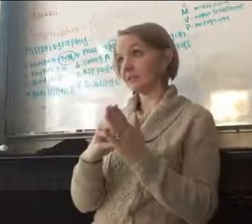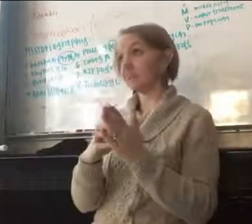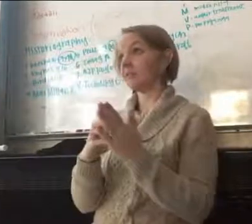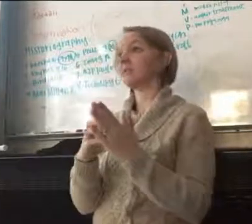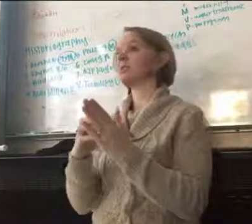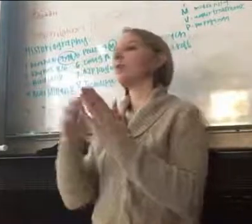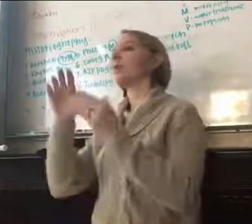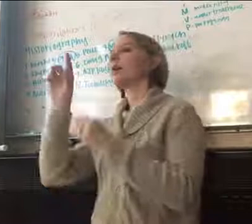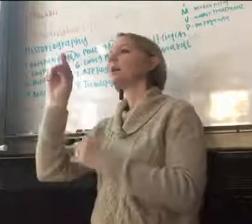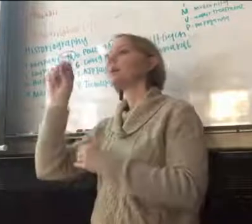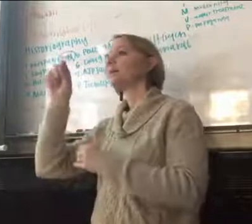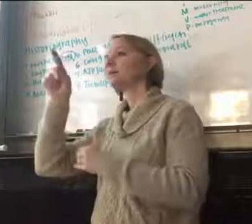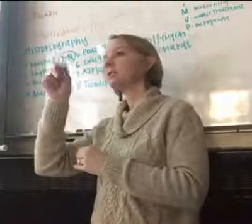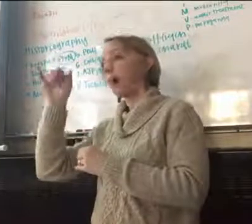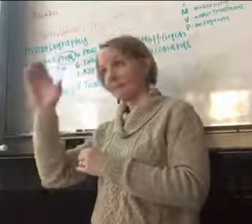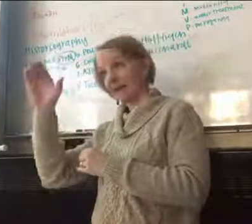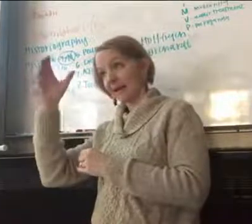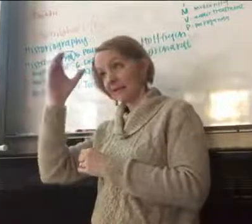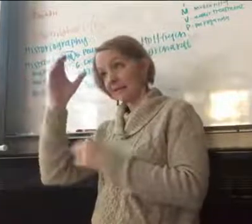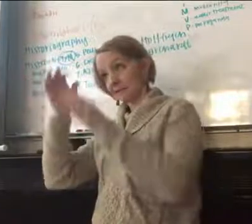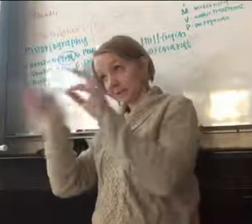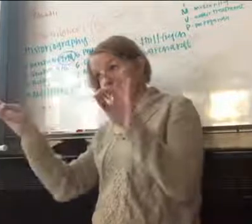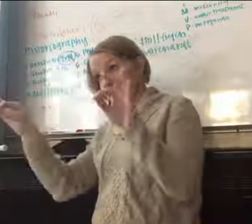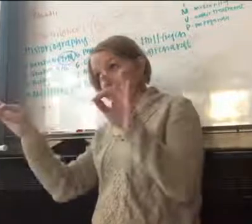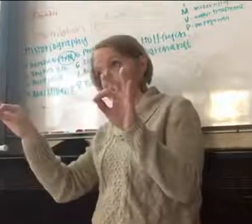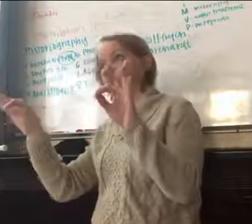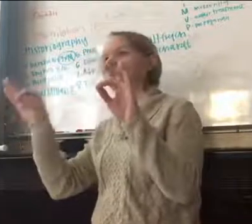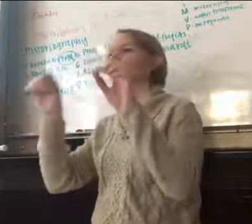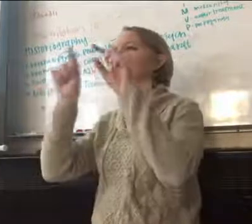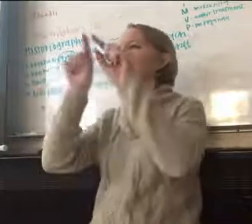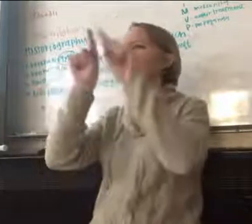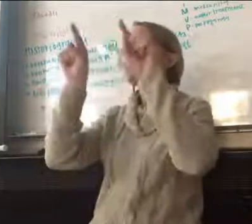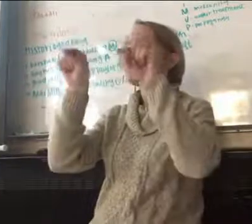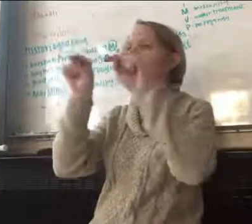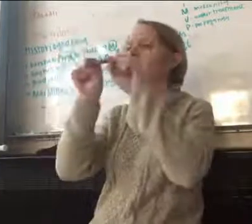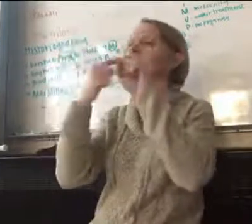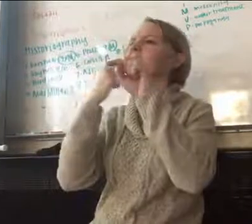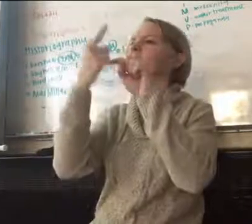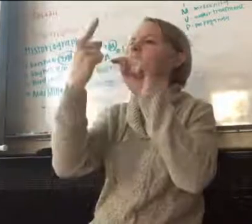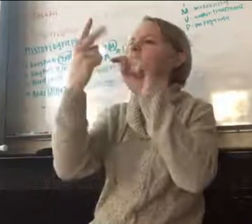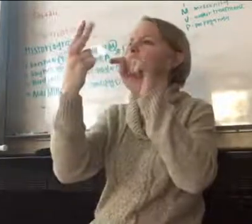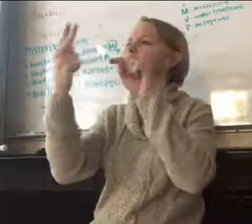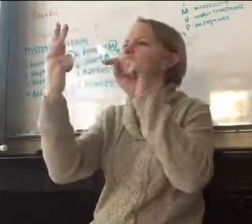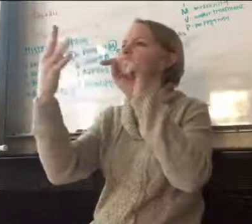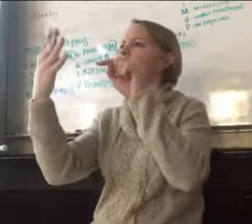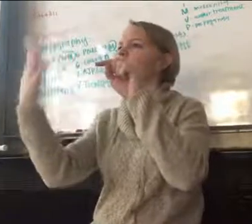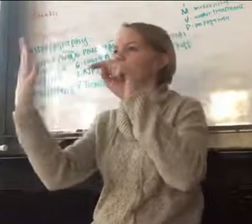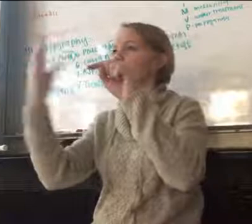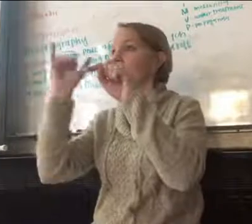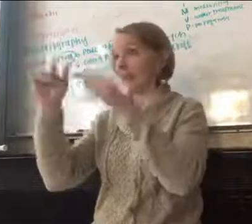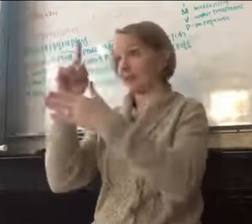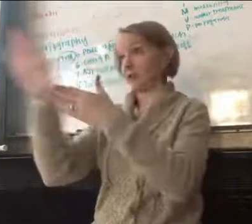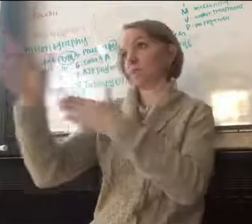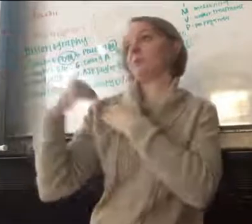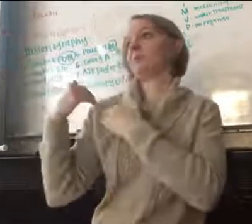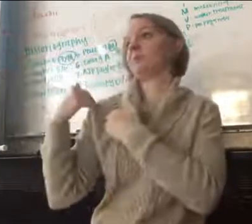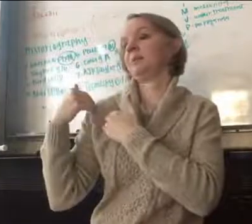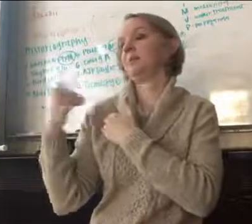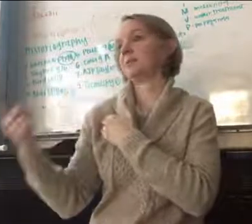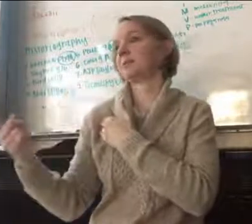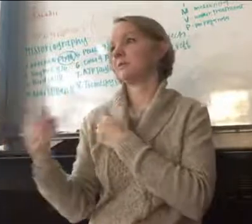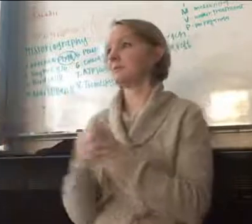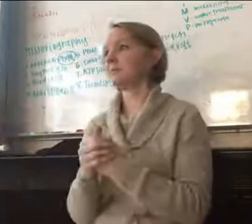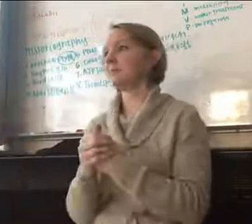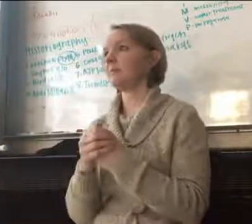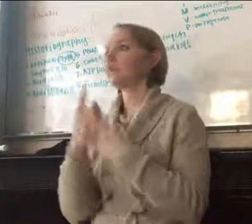sentence, if you will box where it has the numbers 1, 2, 3, 4, and 5, that's what you're responsible to do. So,